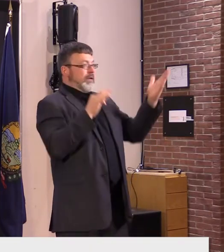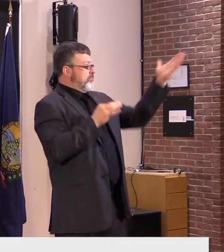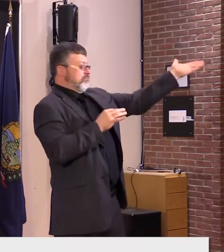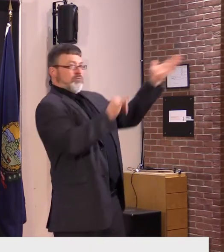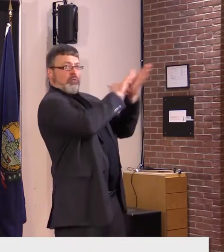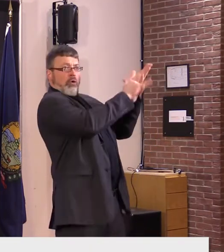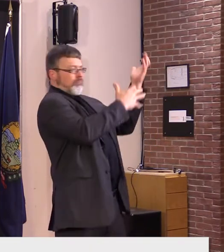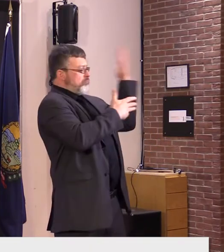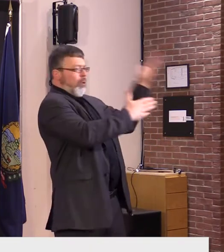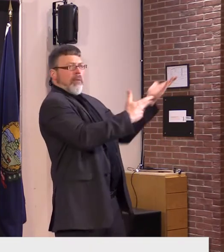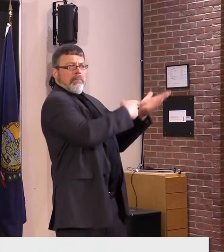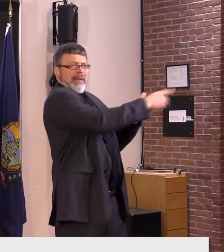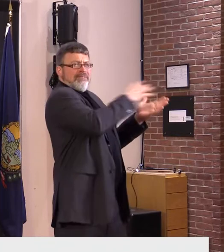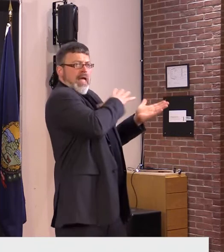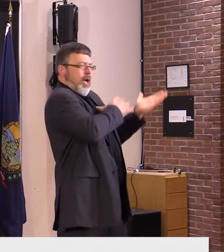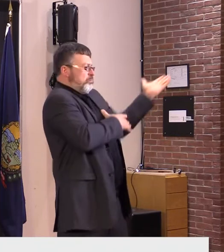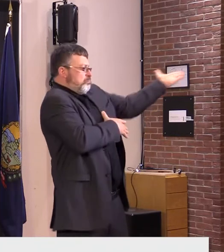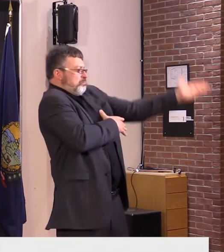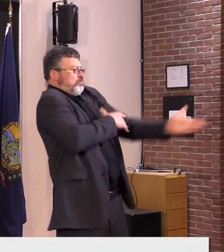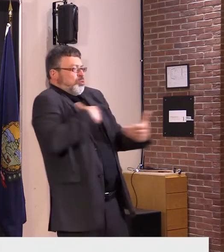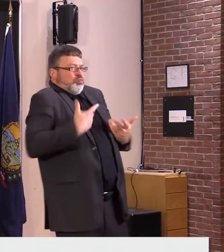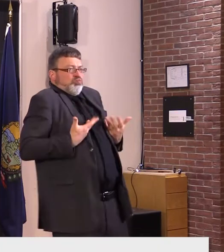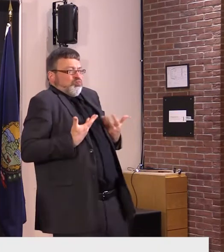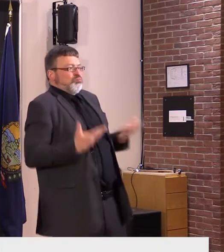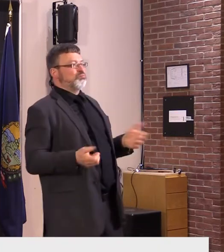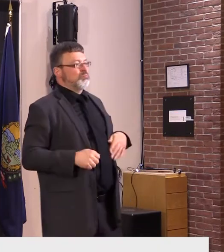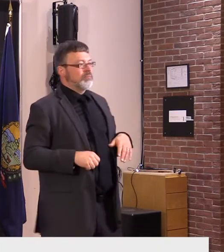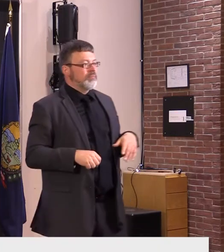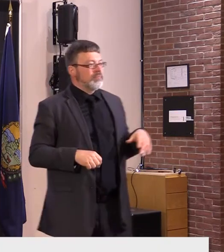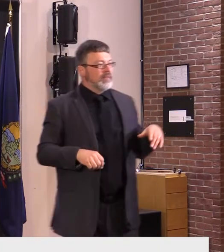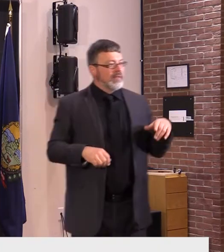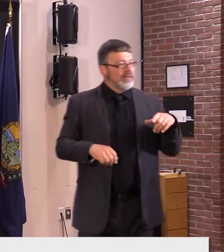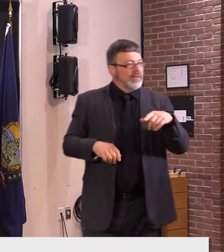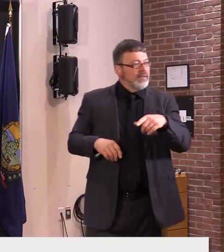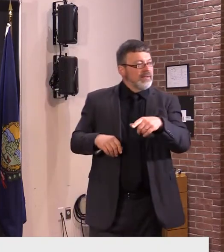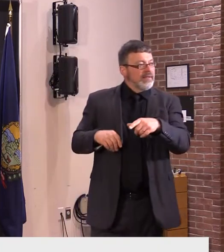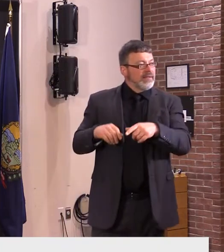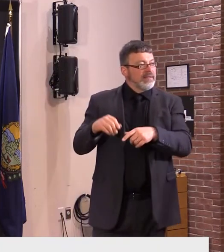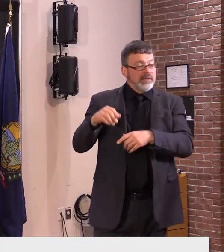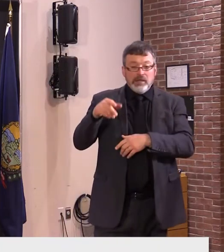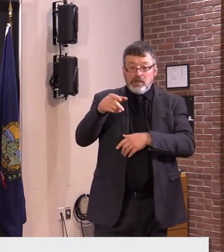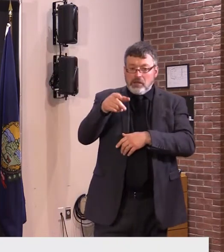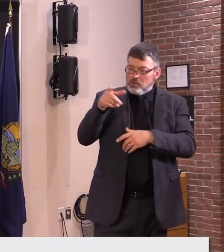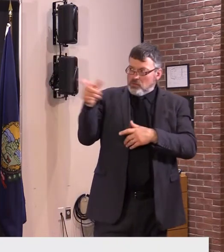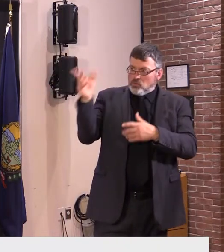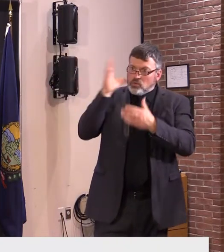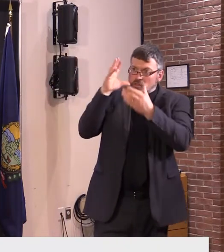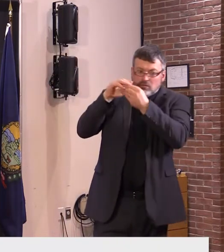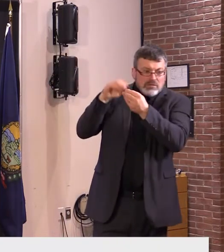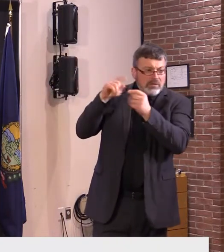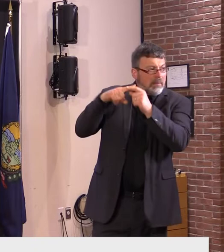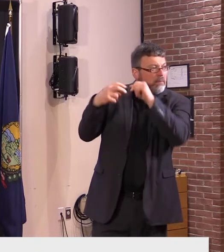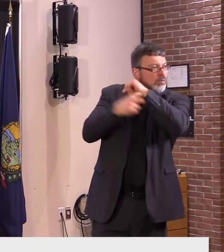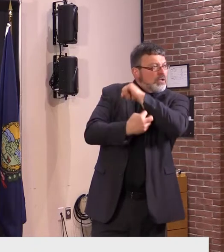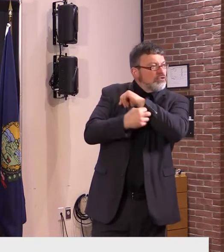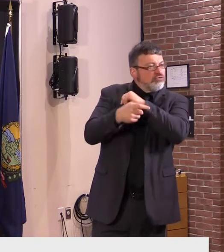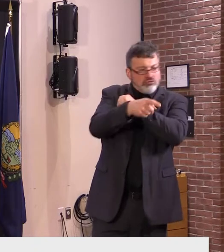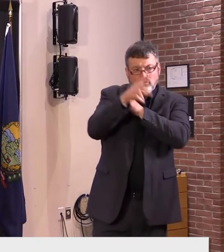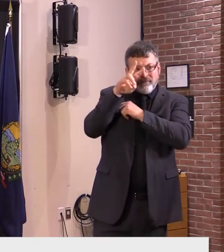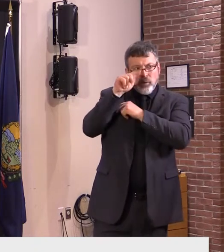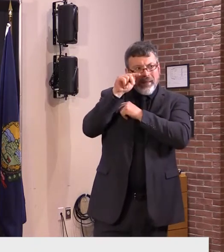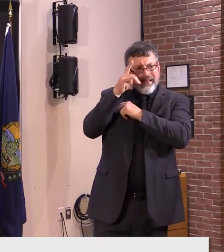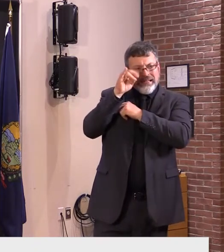point? I think you should expect there may be. We only have